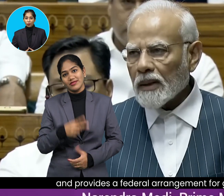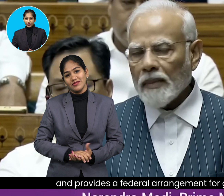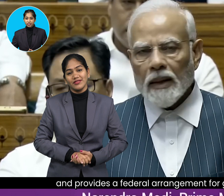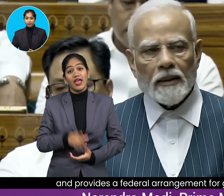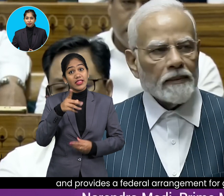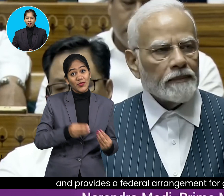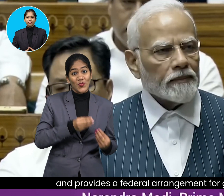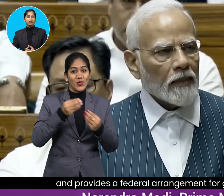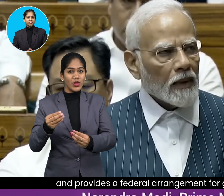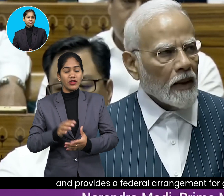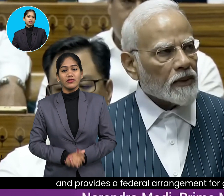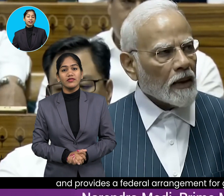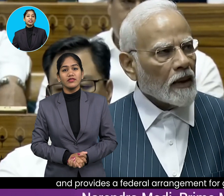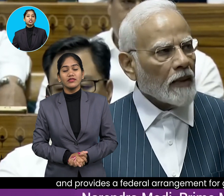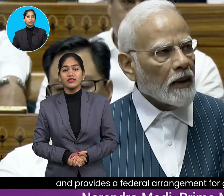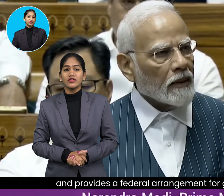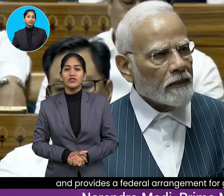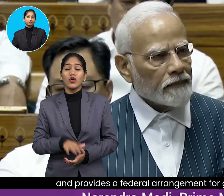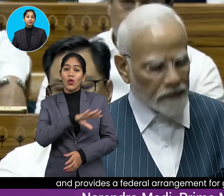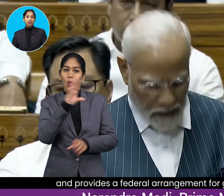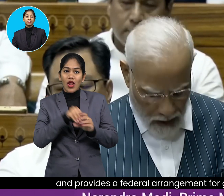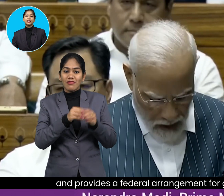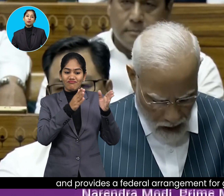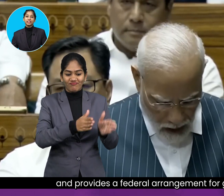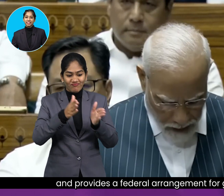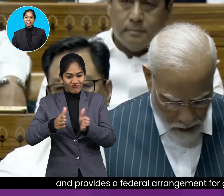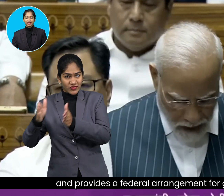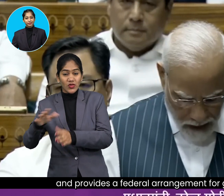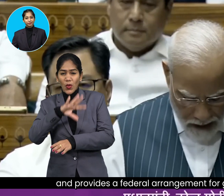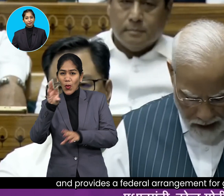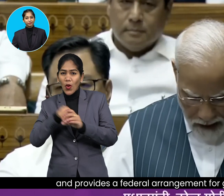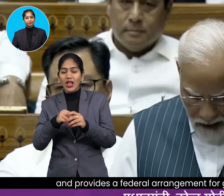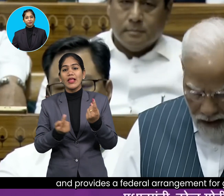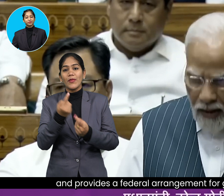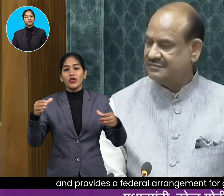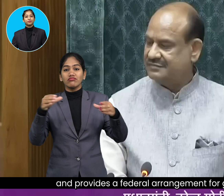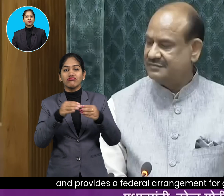and provides a federal arrangement for governance.